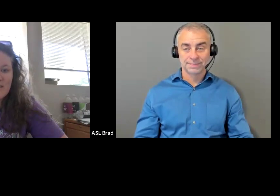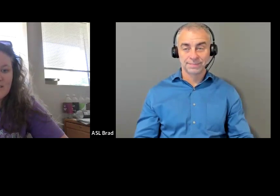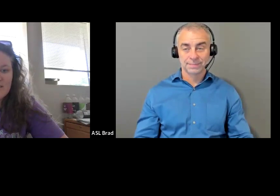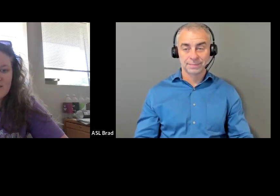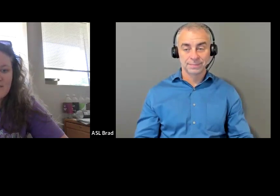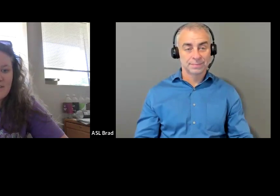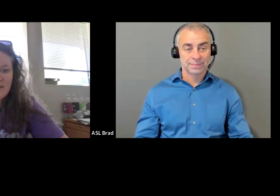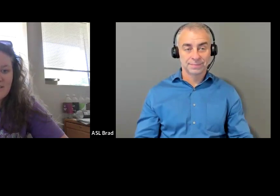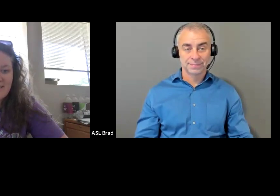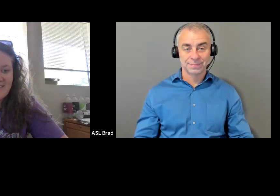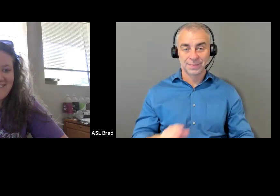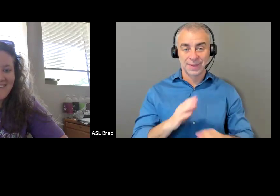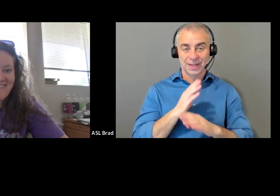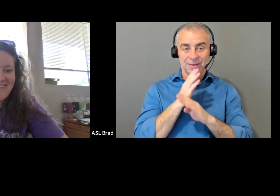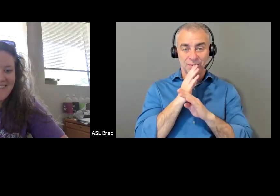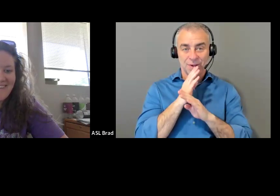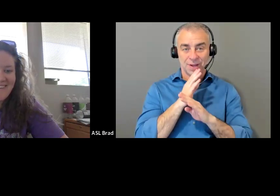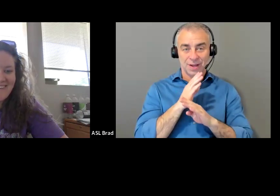The silence is deafening.